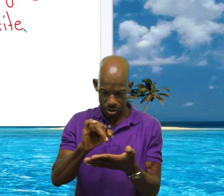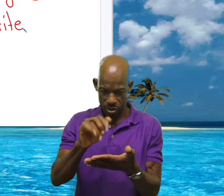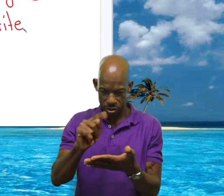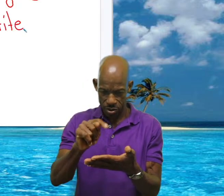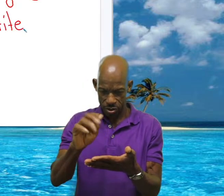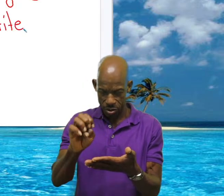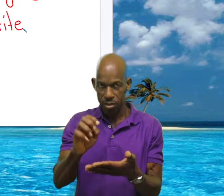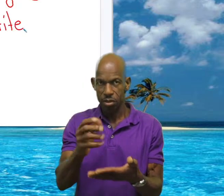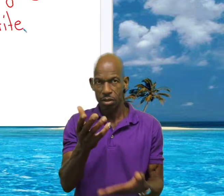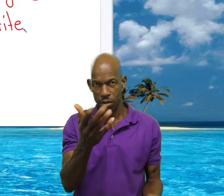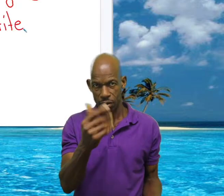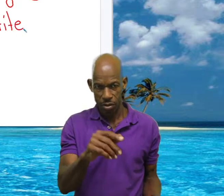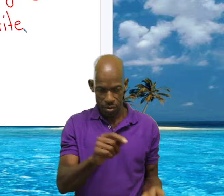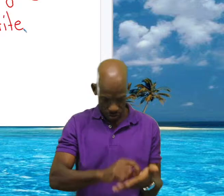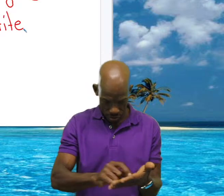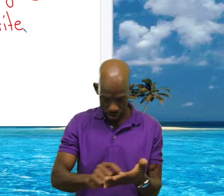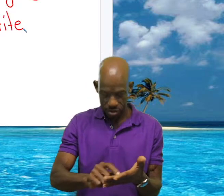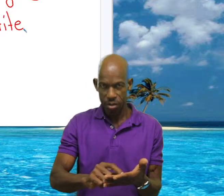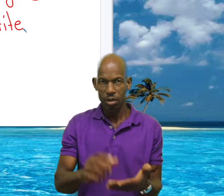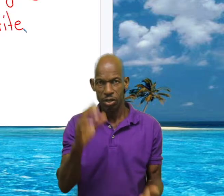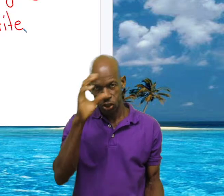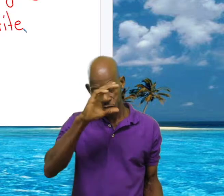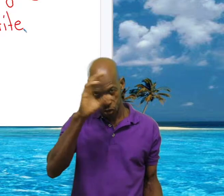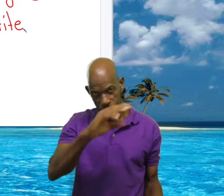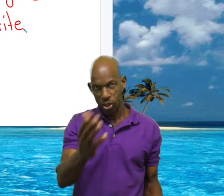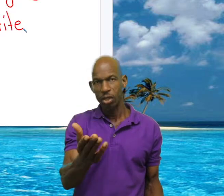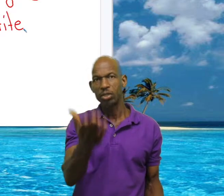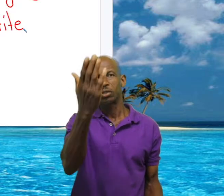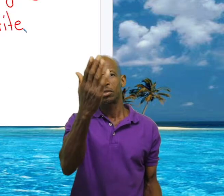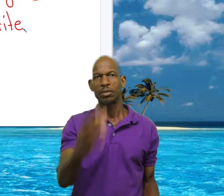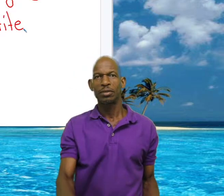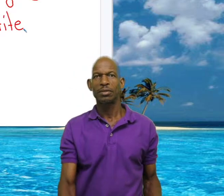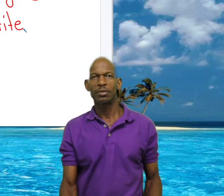means the same as right. So you must write the word synonym,